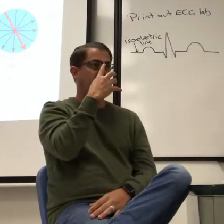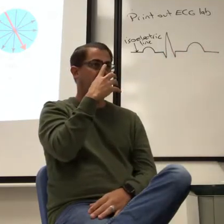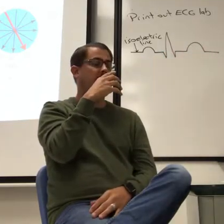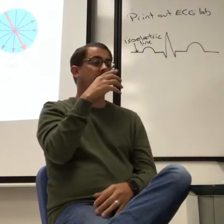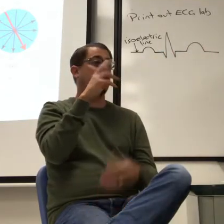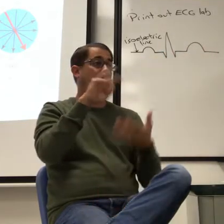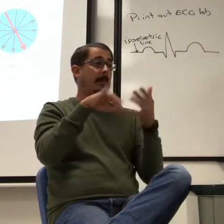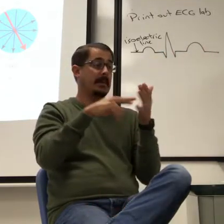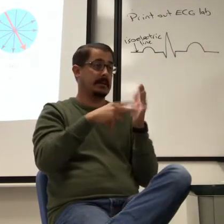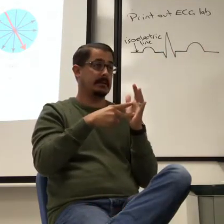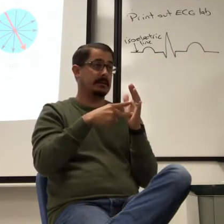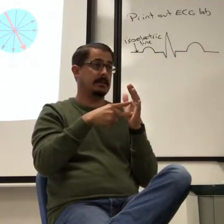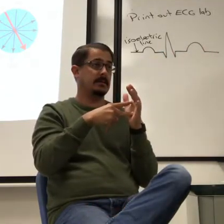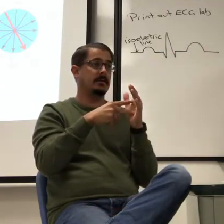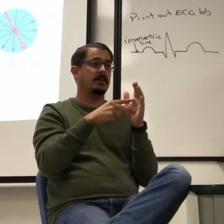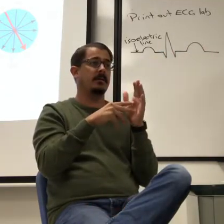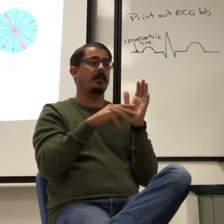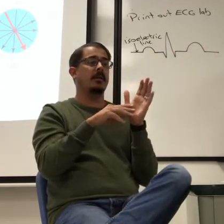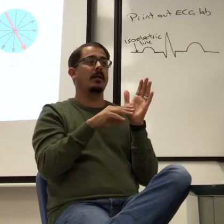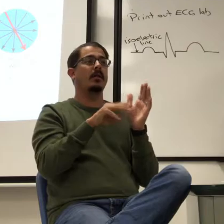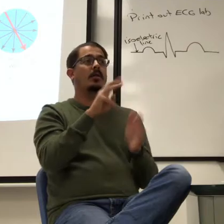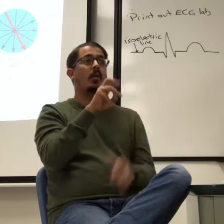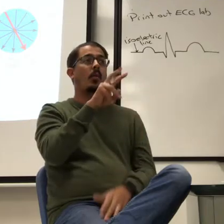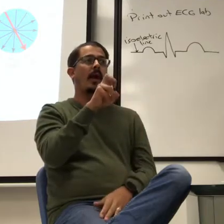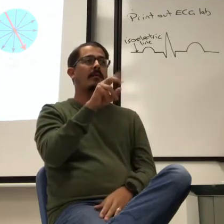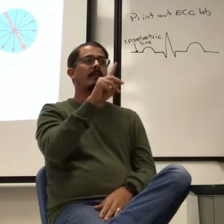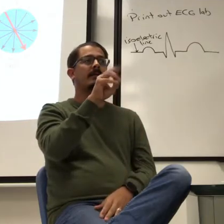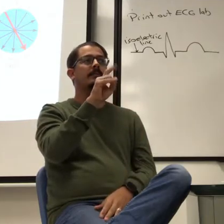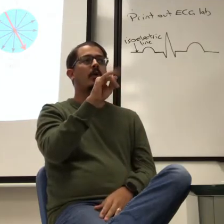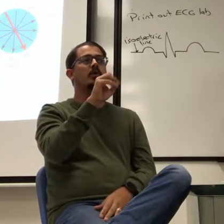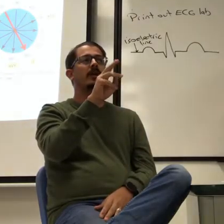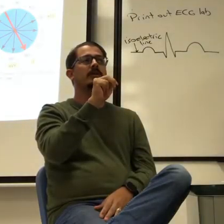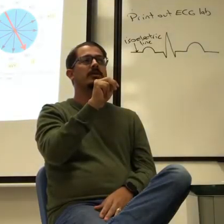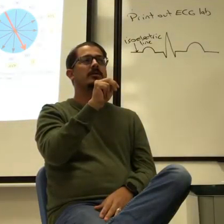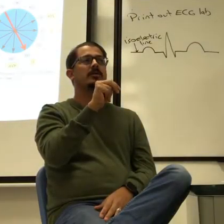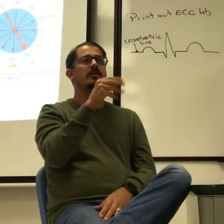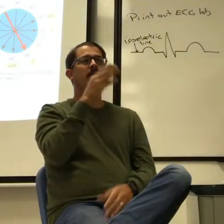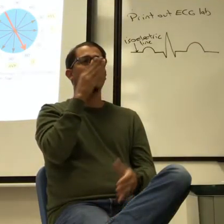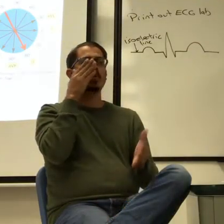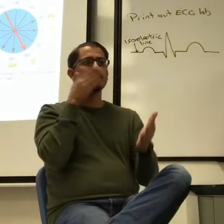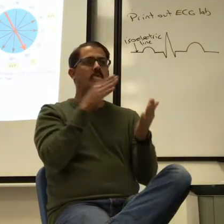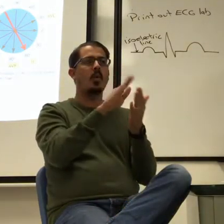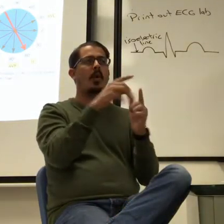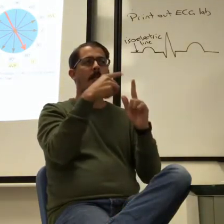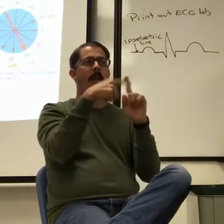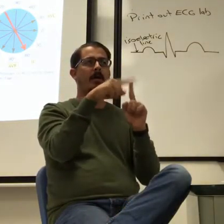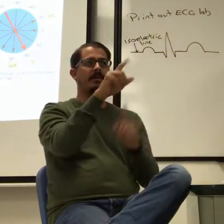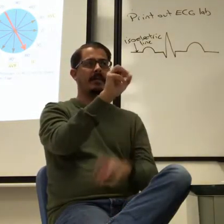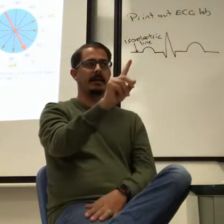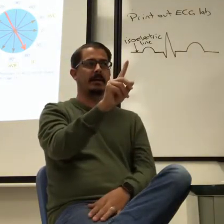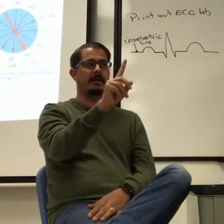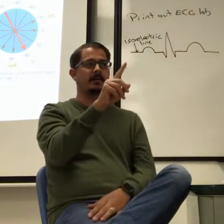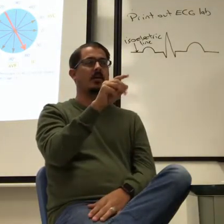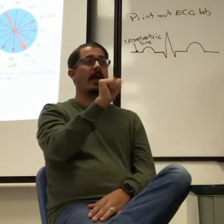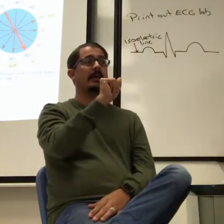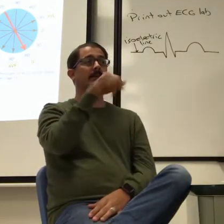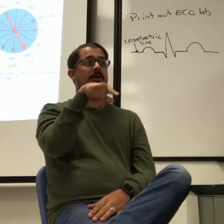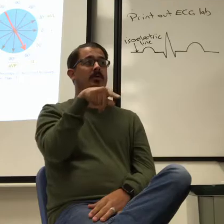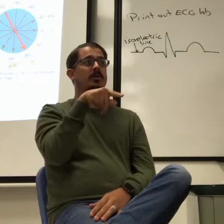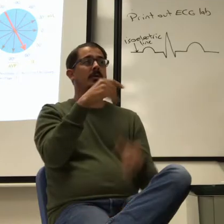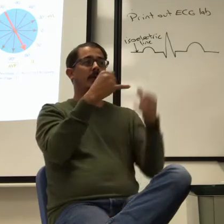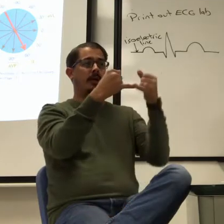that means the wave of depolarization is traveling toward the positive lead. Basically, the action potential